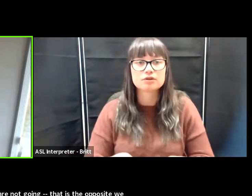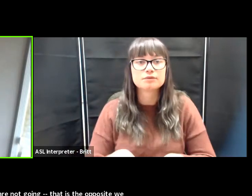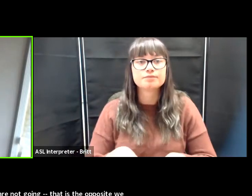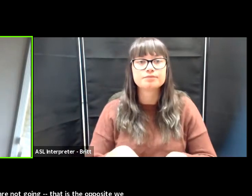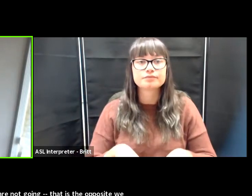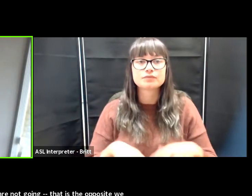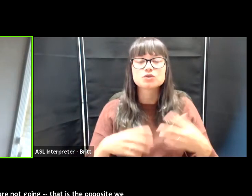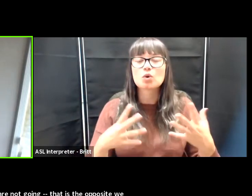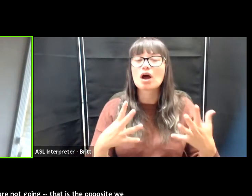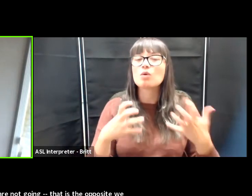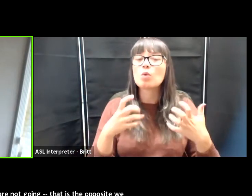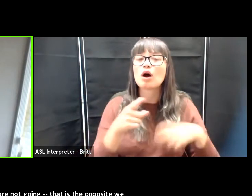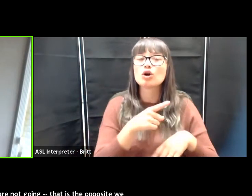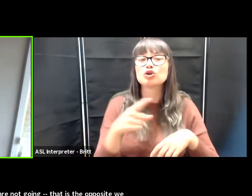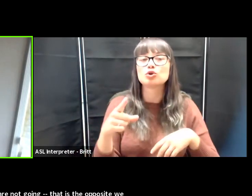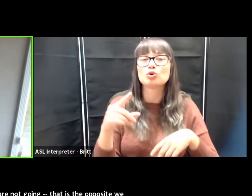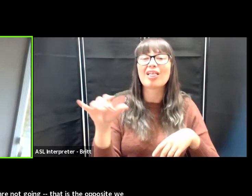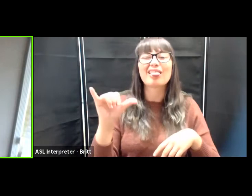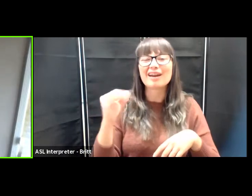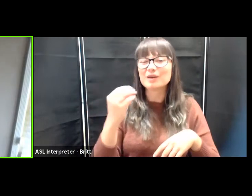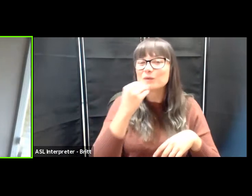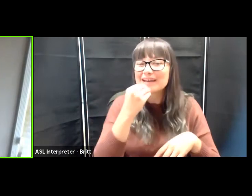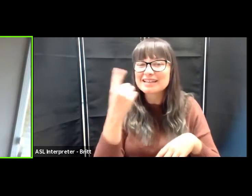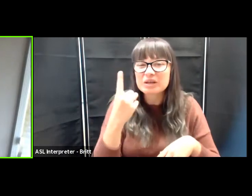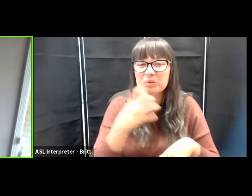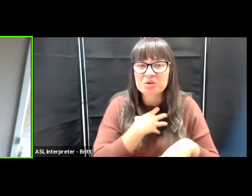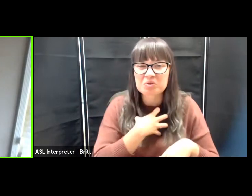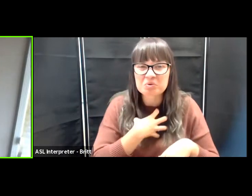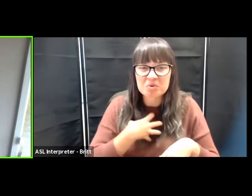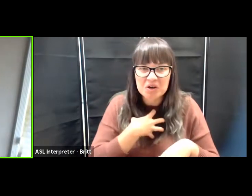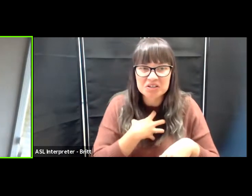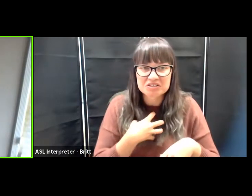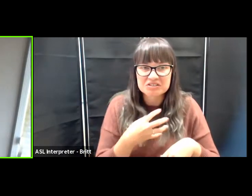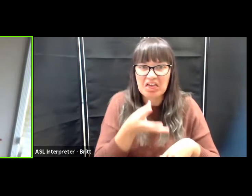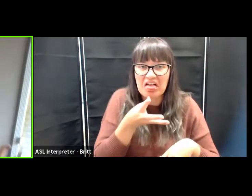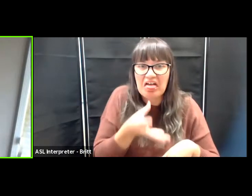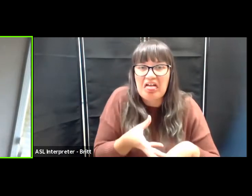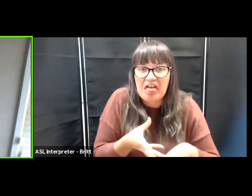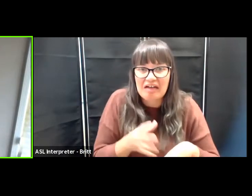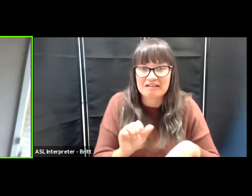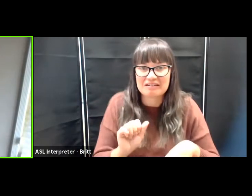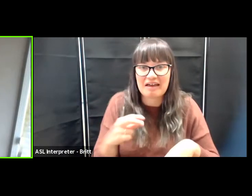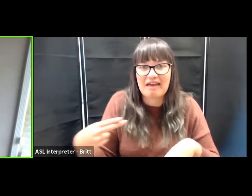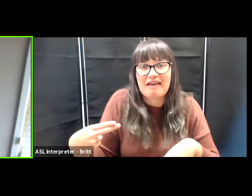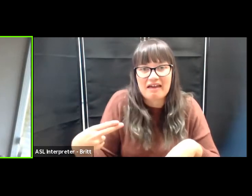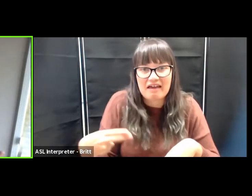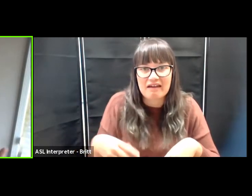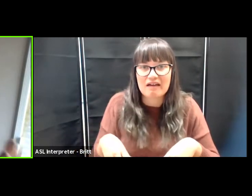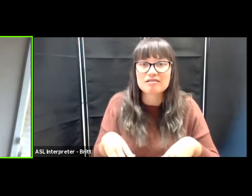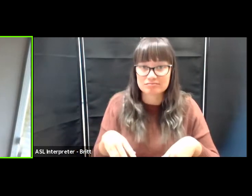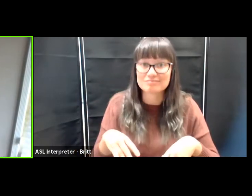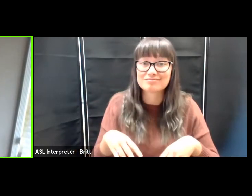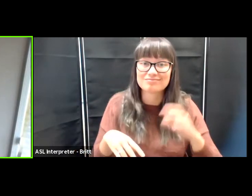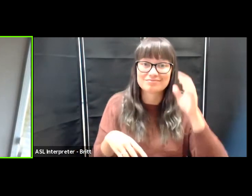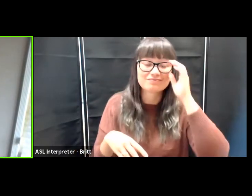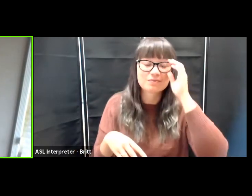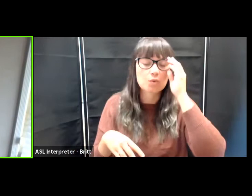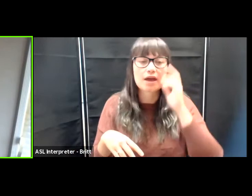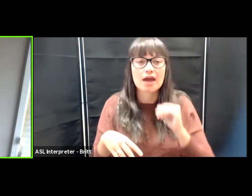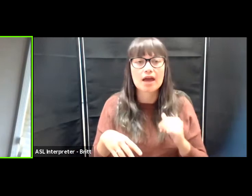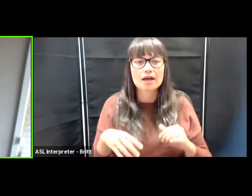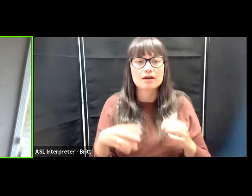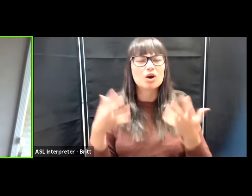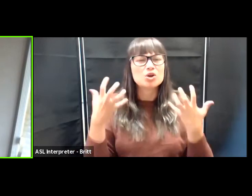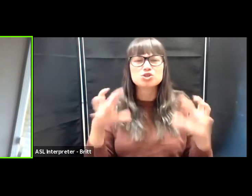you to pretend like you just ate something gross and you're going ah, ah, right? And again, we don't want